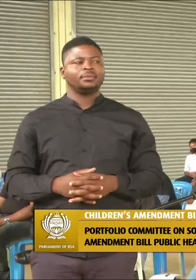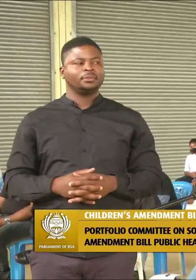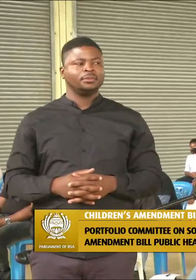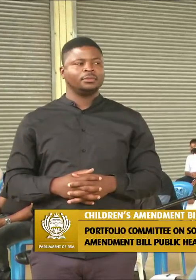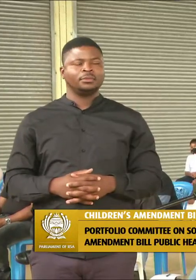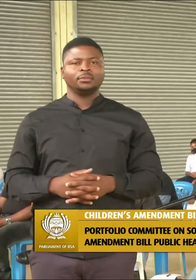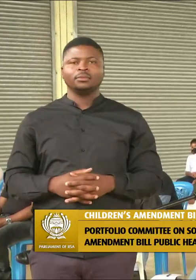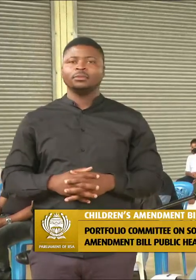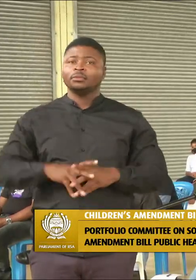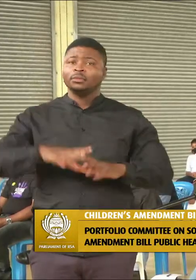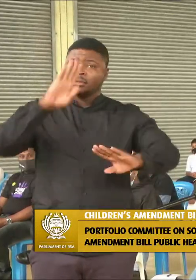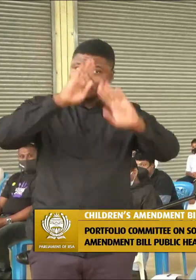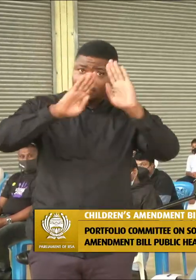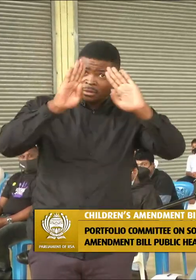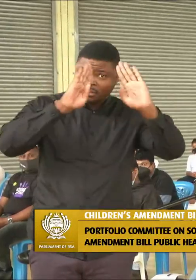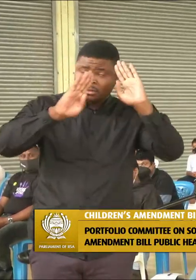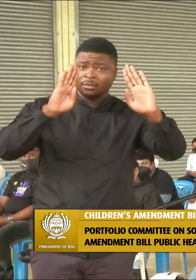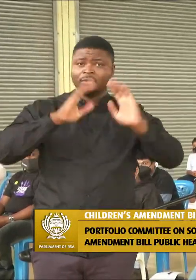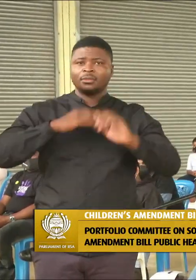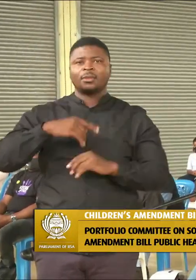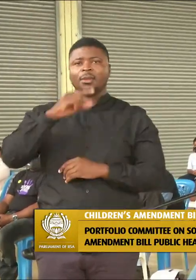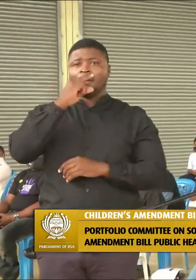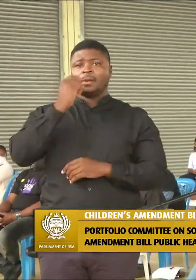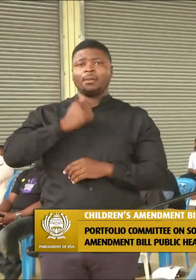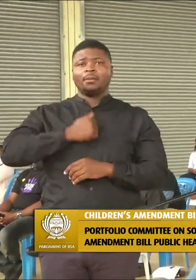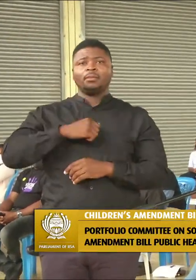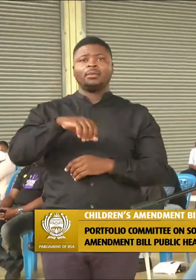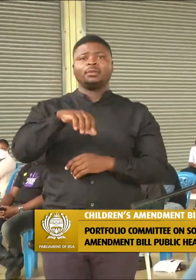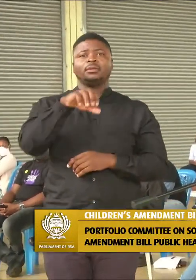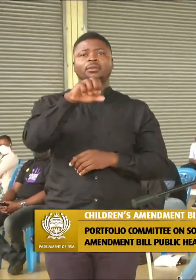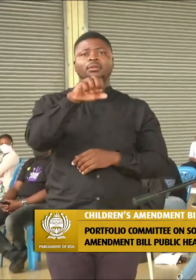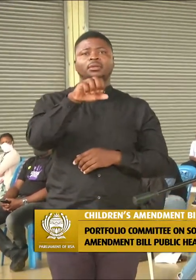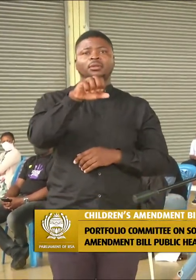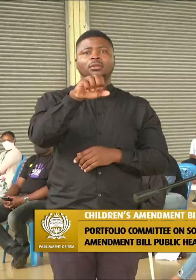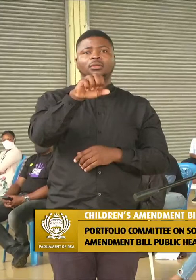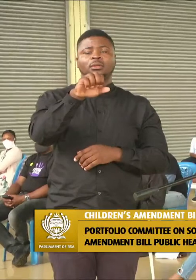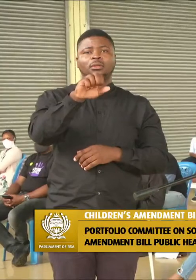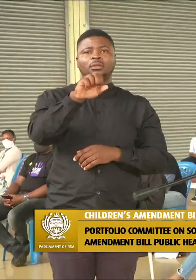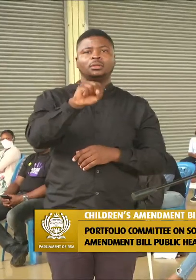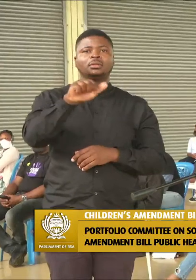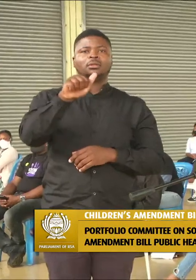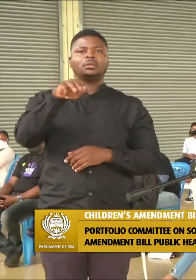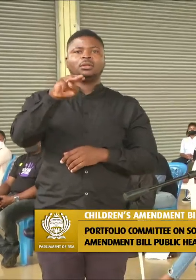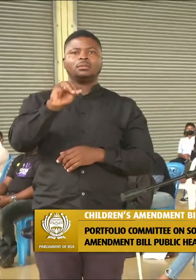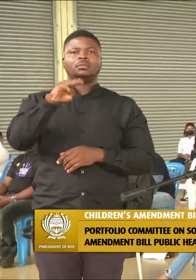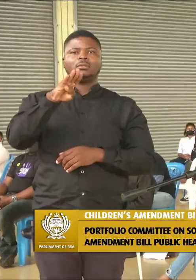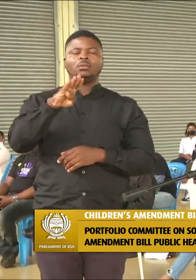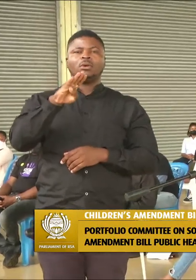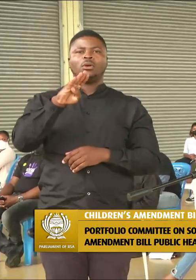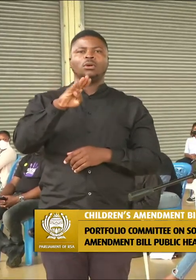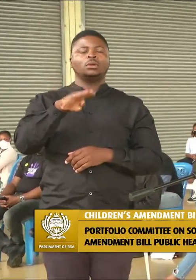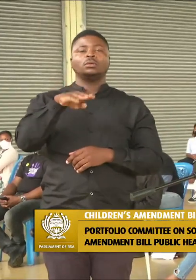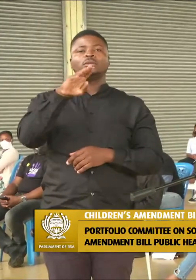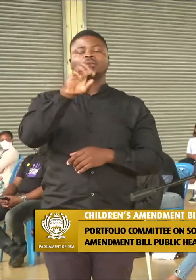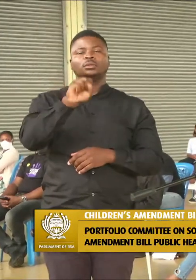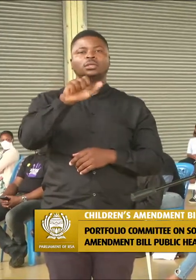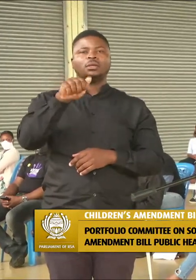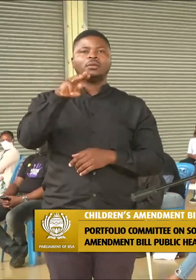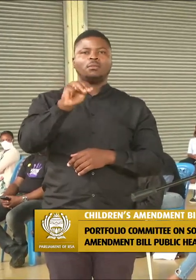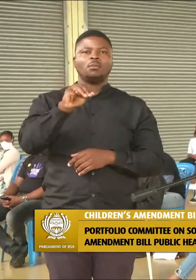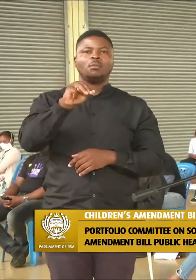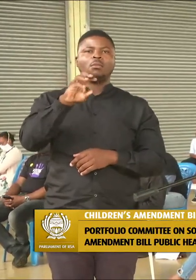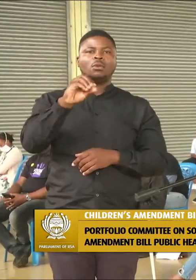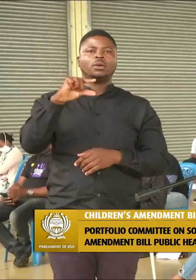Ngiyabingelela igama lami nguSamngelisiwe Mkhwani. Greetings, my name is Samngelisiwe Mkhwani. Ngiqhamuka